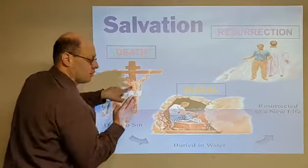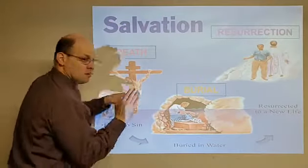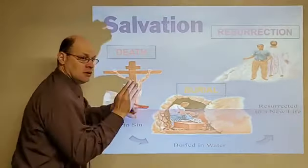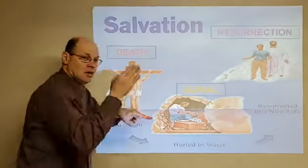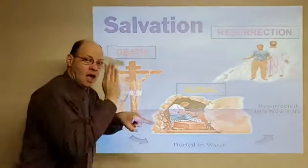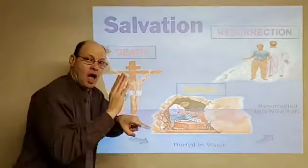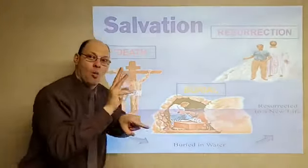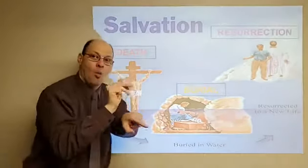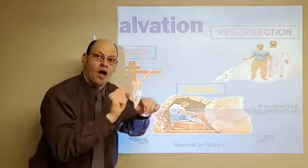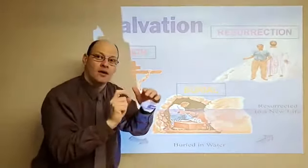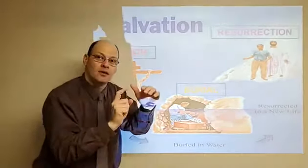we see the cross